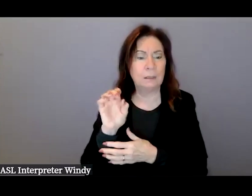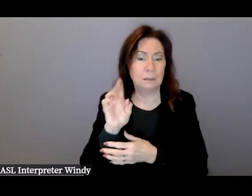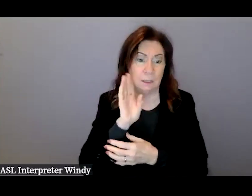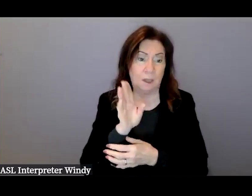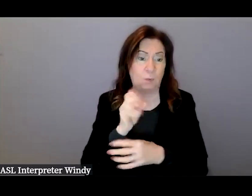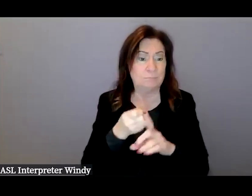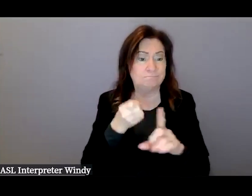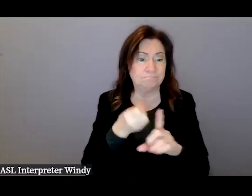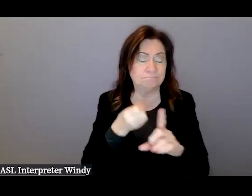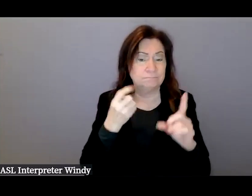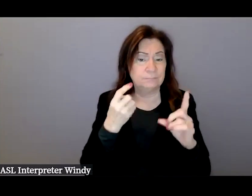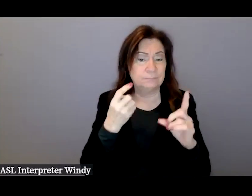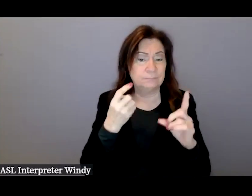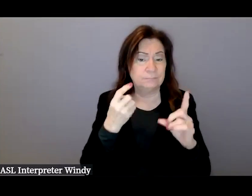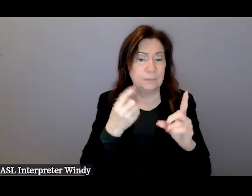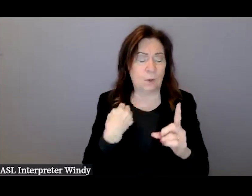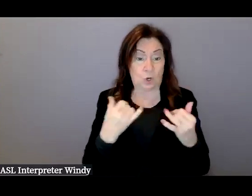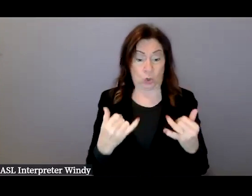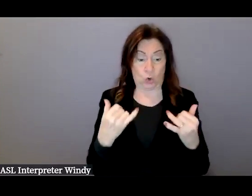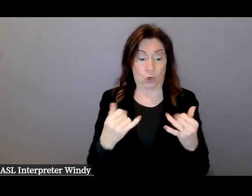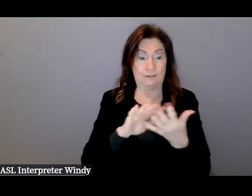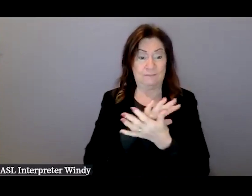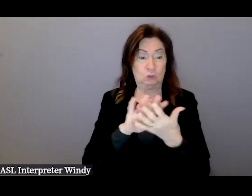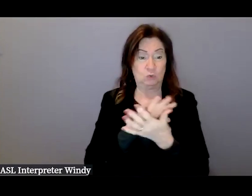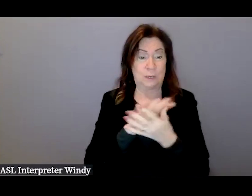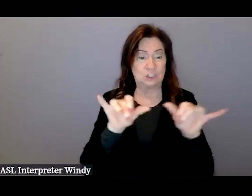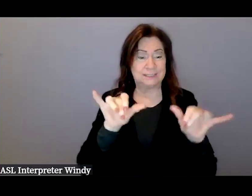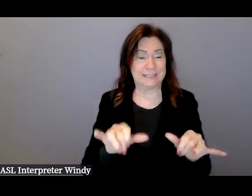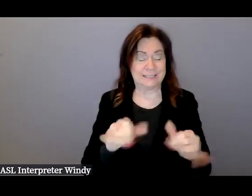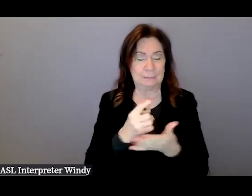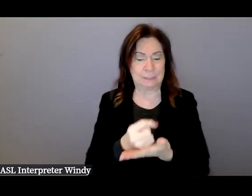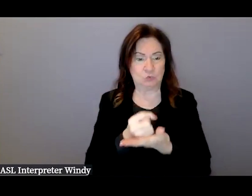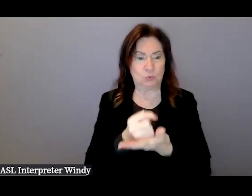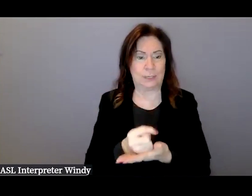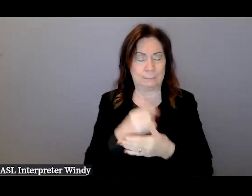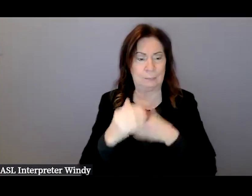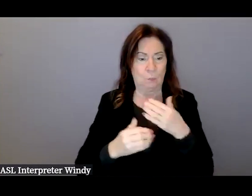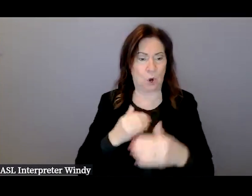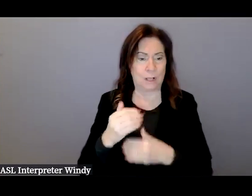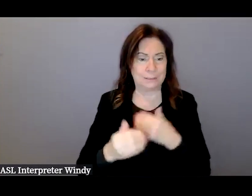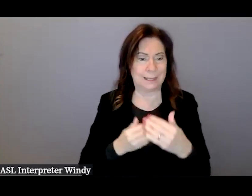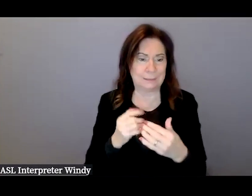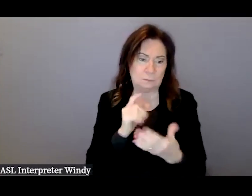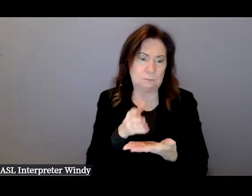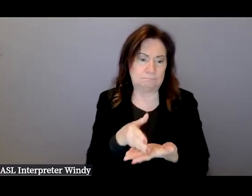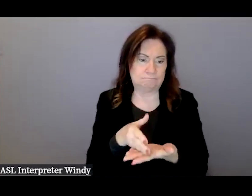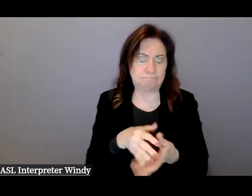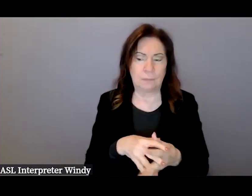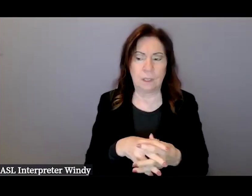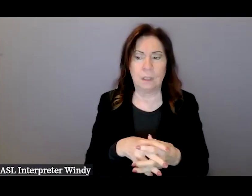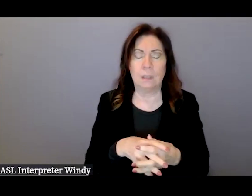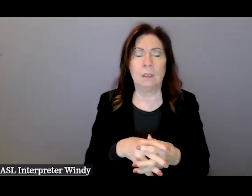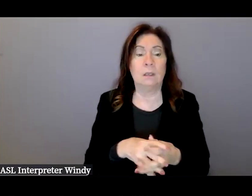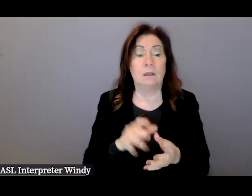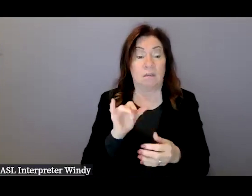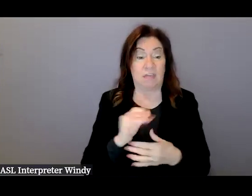point where it puts our existing filtration and treatment processes out of commission. So that is